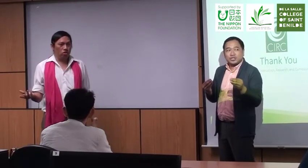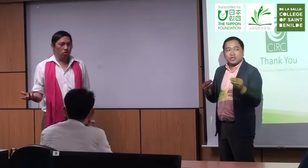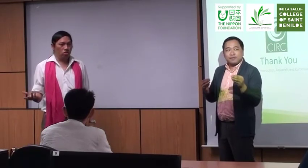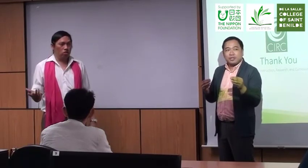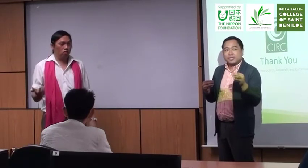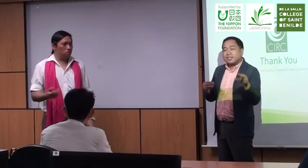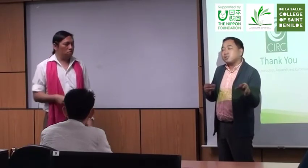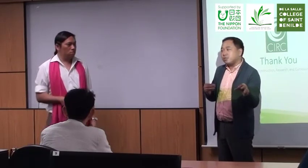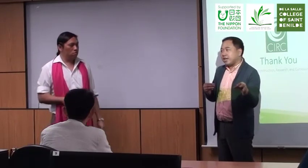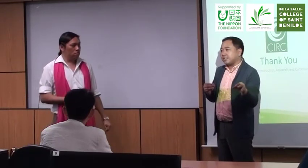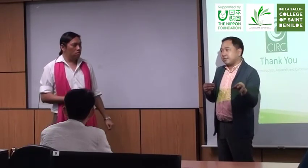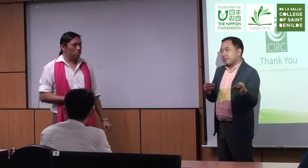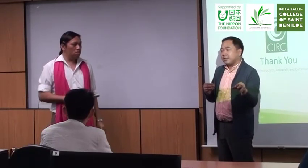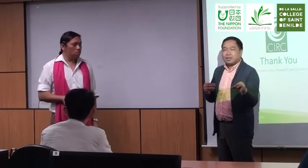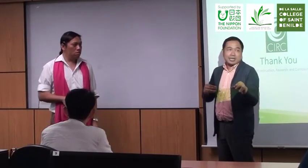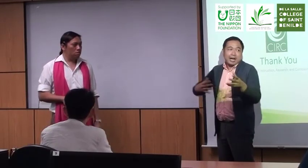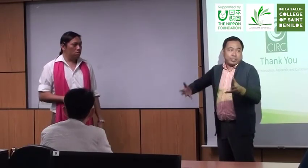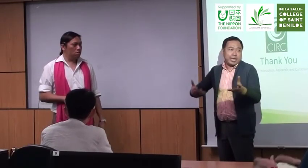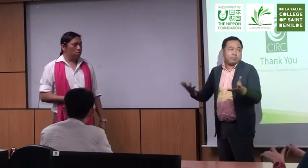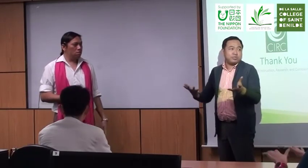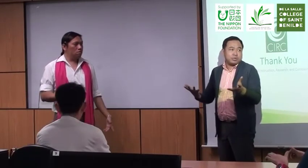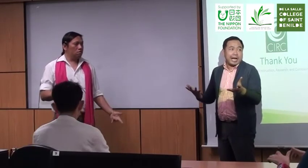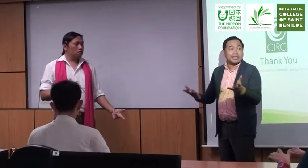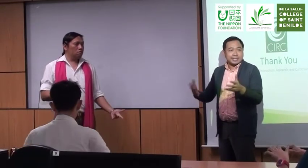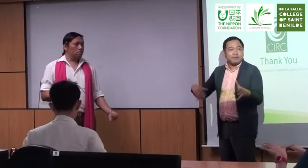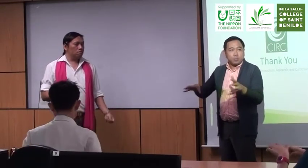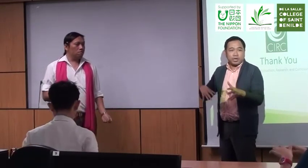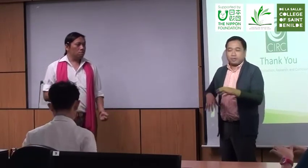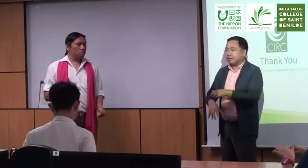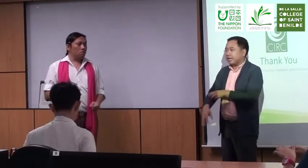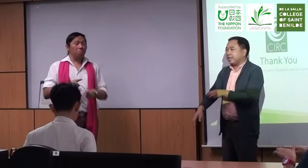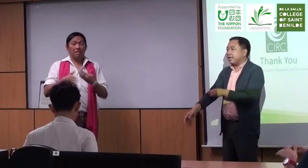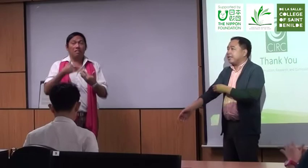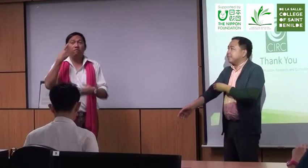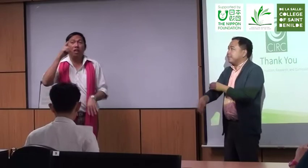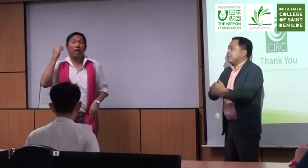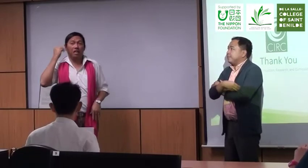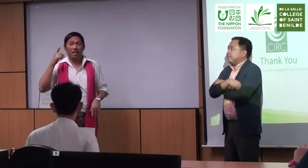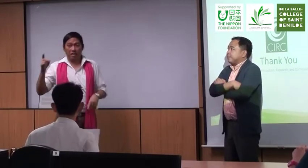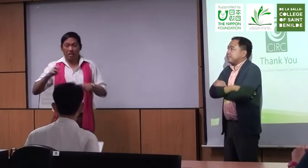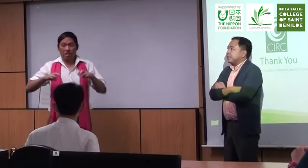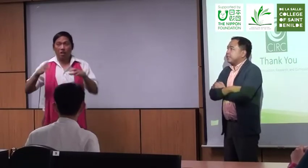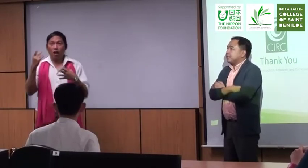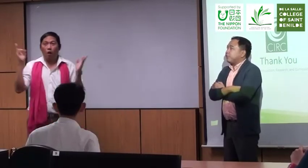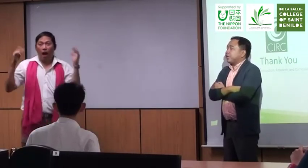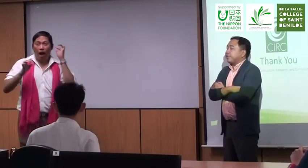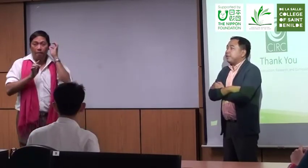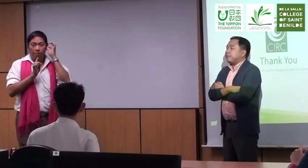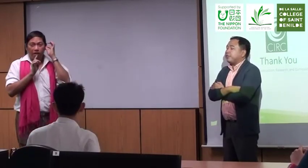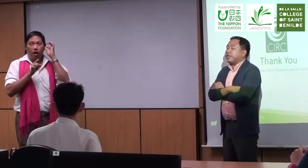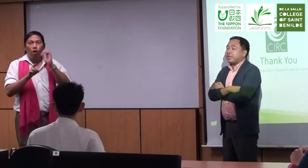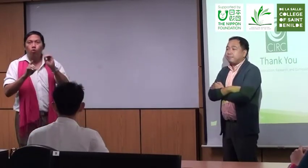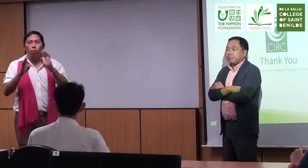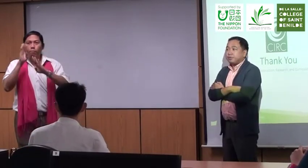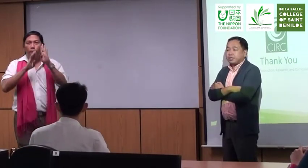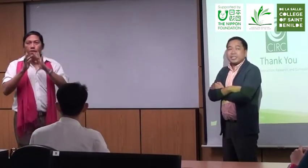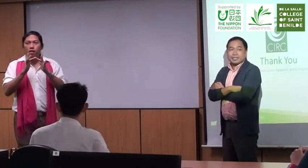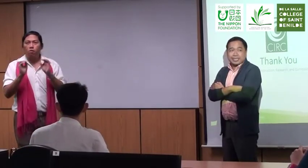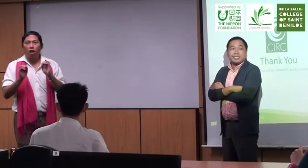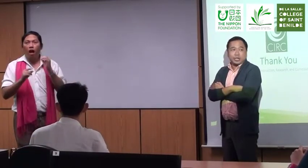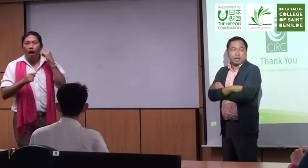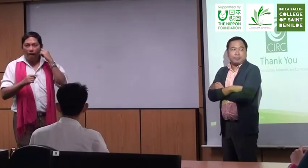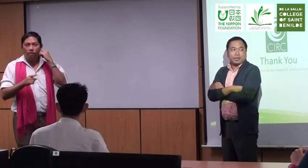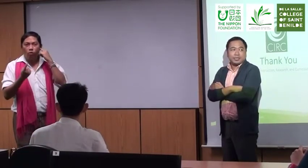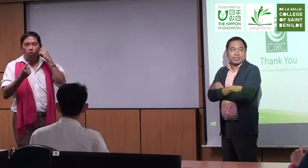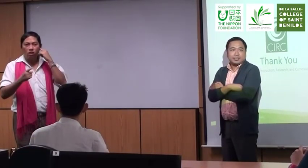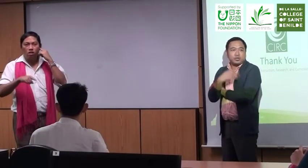the questions of the students? How are you able to access everyone? Okay. For hearing people,